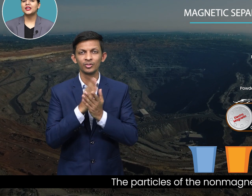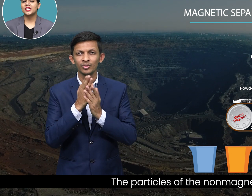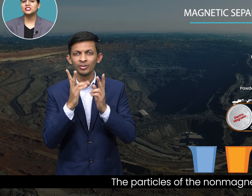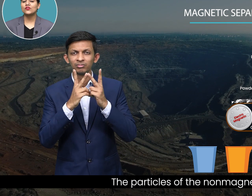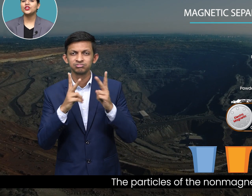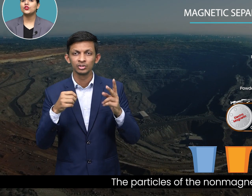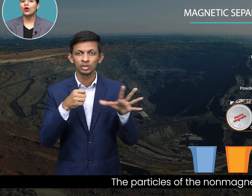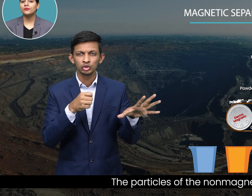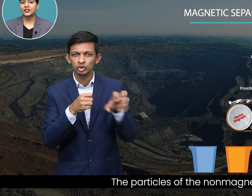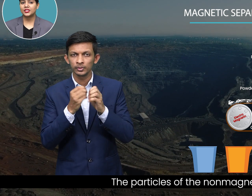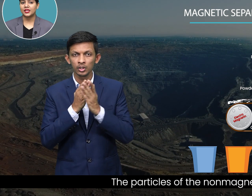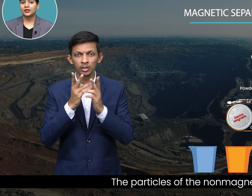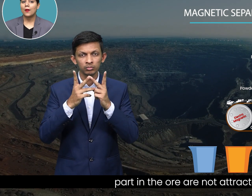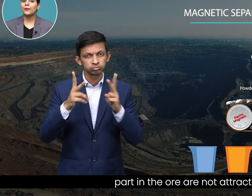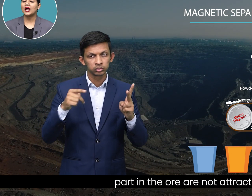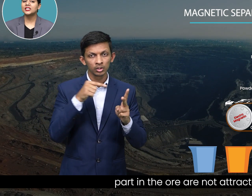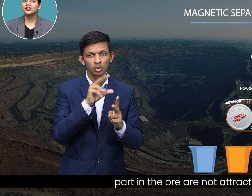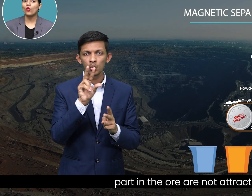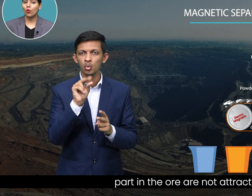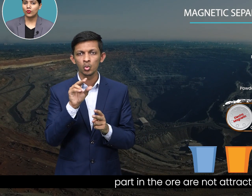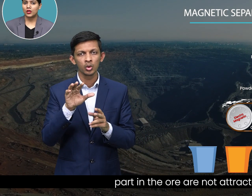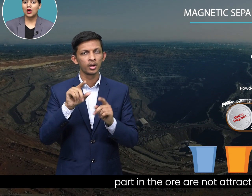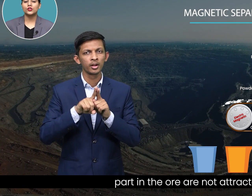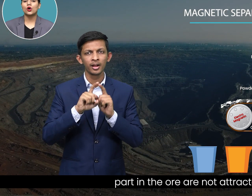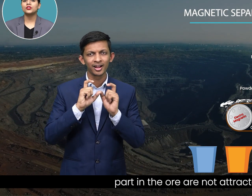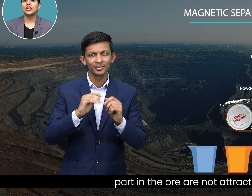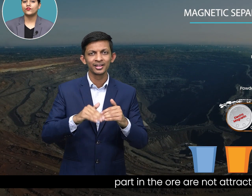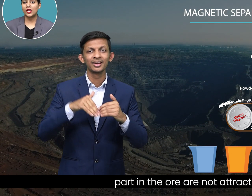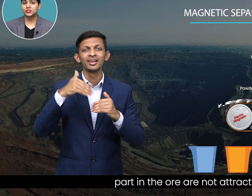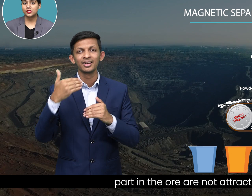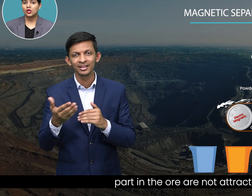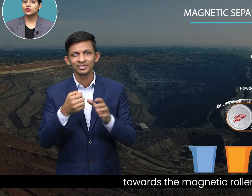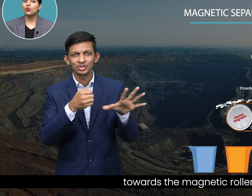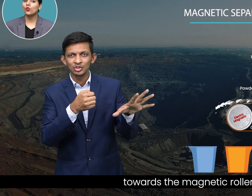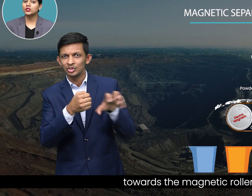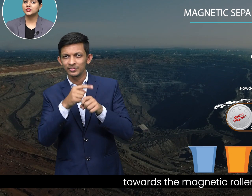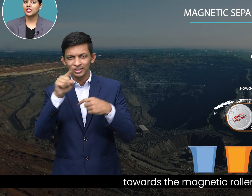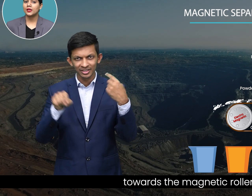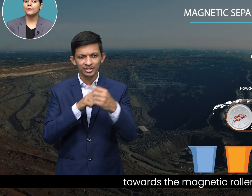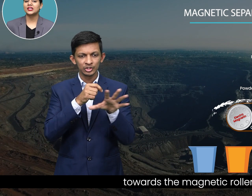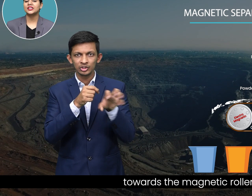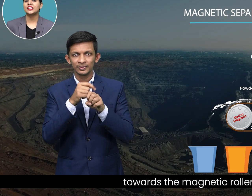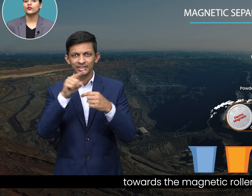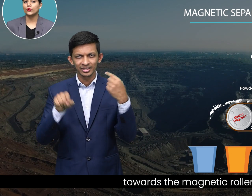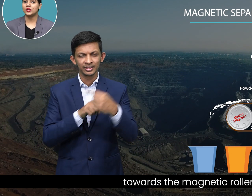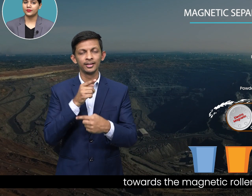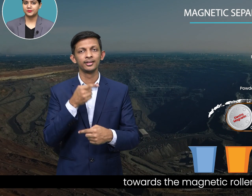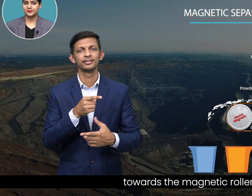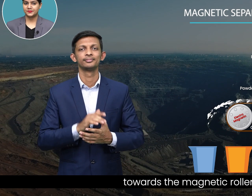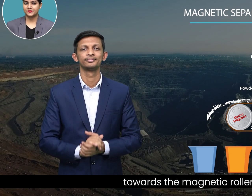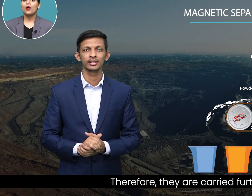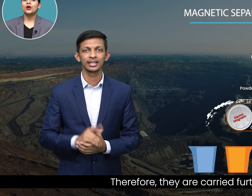The particles of the non-magnetic part in the ore are not attracted towards the magnetic